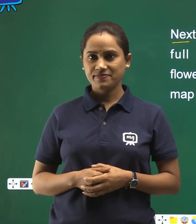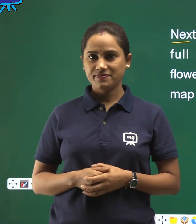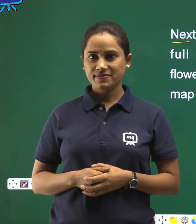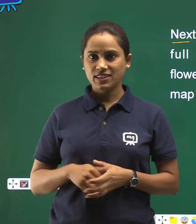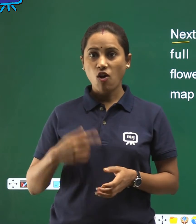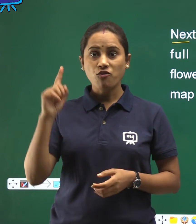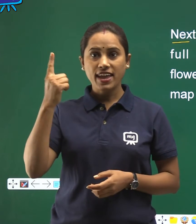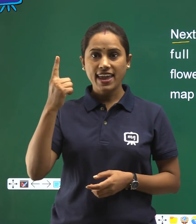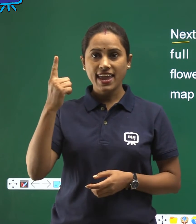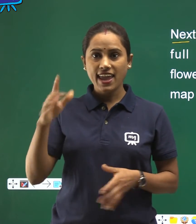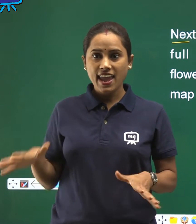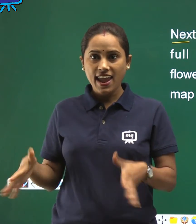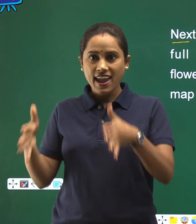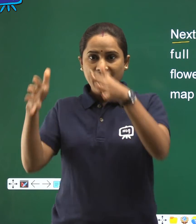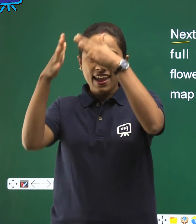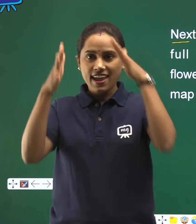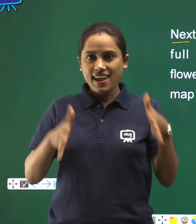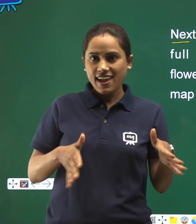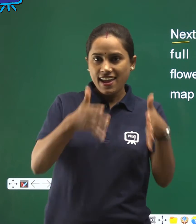of a valley